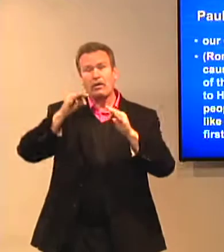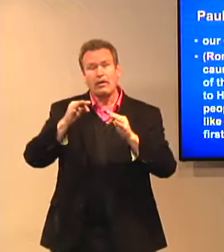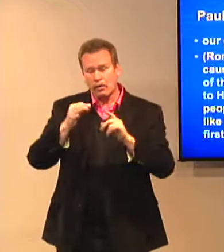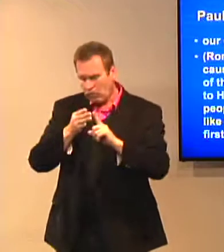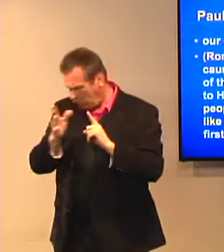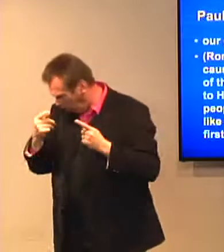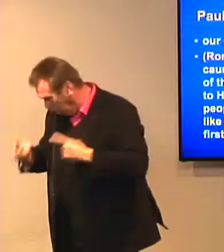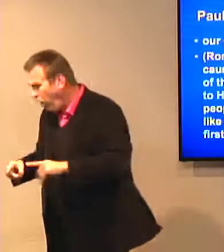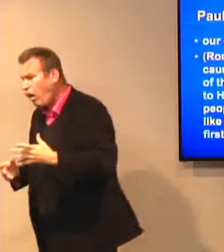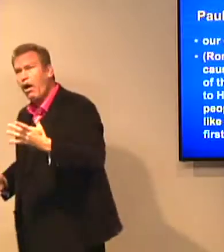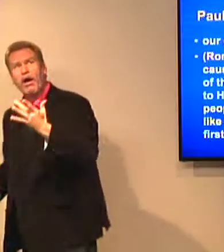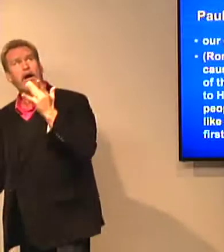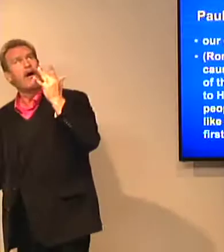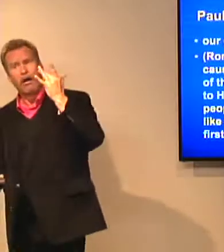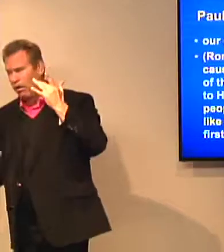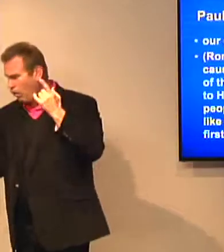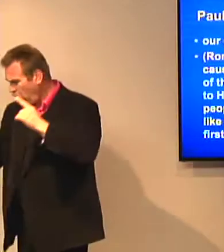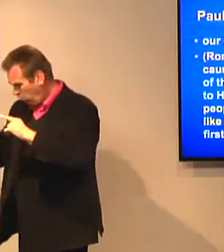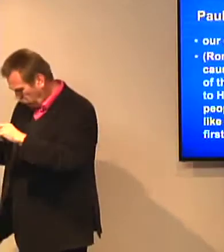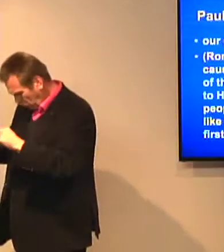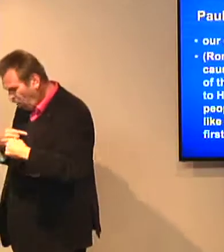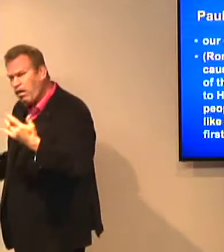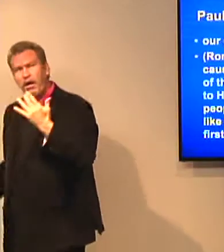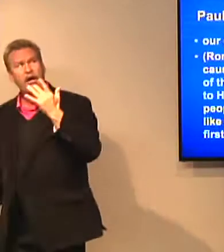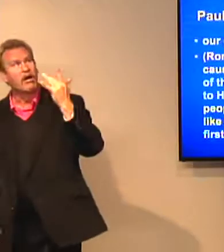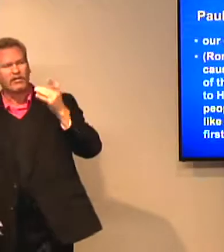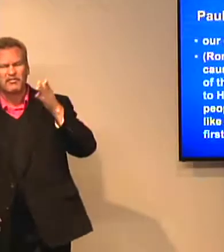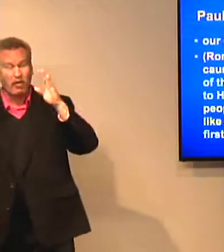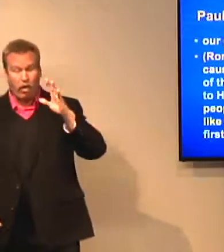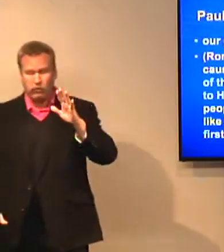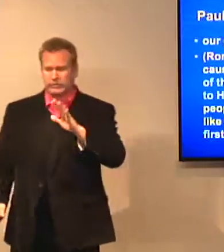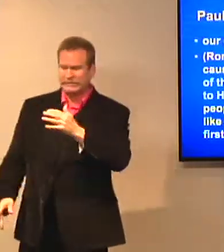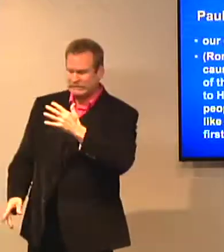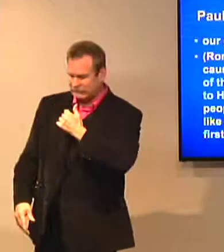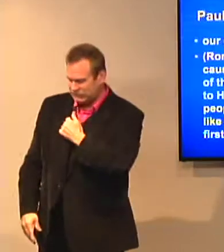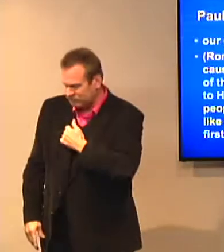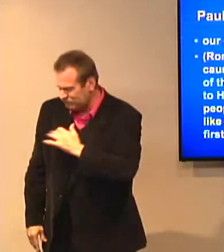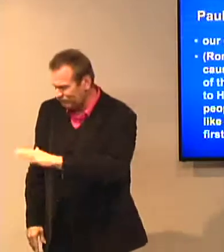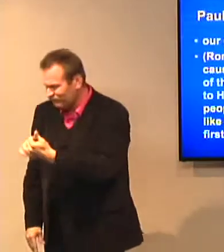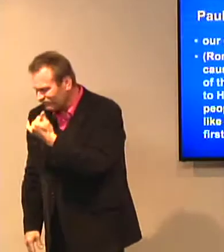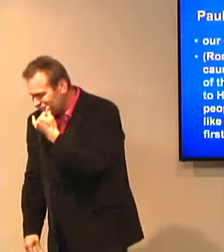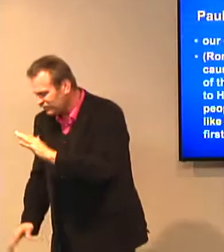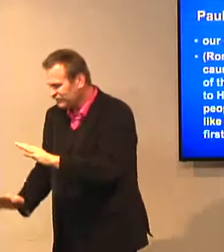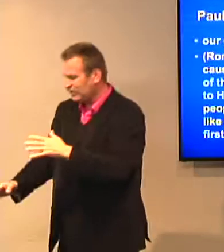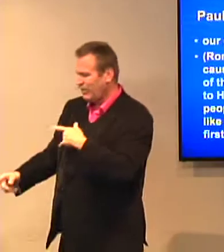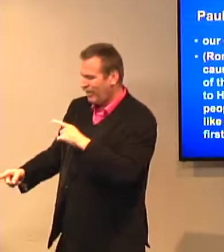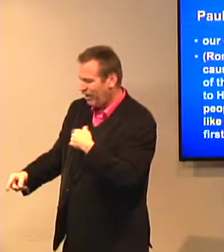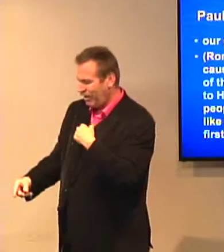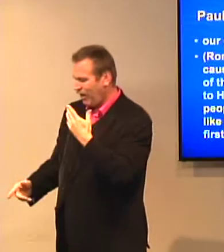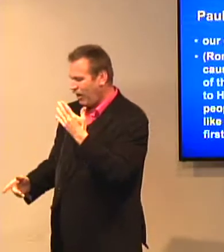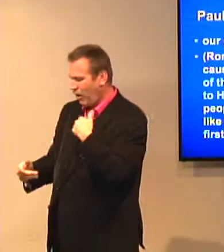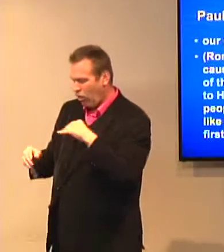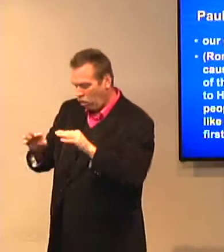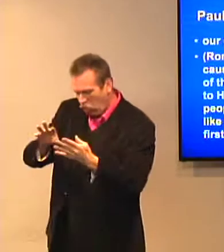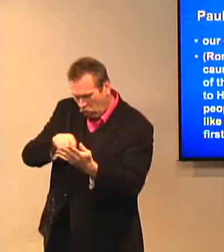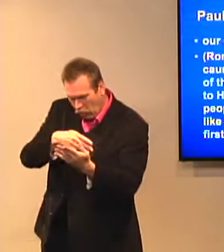It wasn't like he didn't know what these people were going to do, or how did this happen, or whatever, or geez, I'm sorry I made a mistake with you,